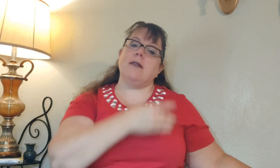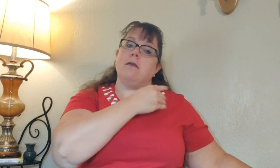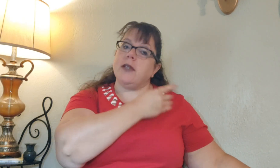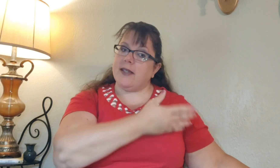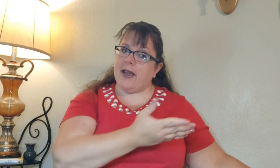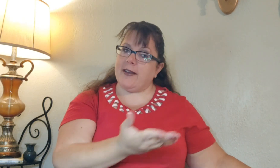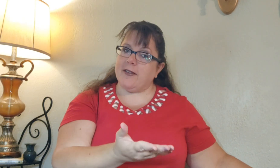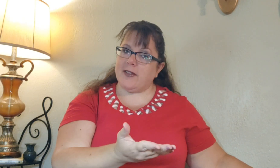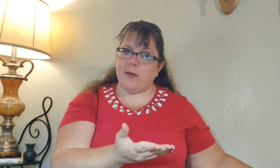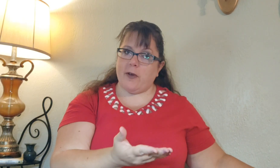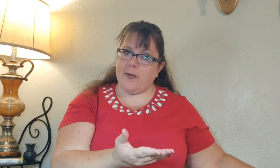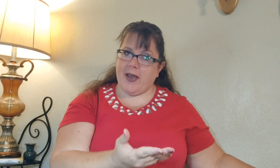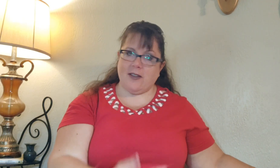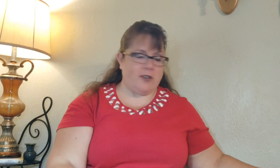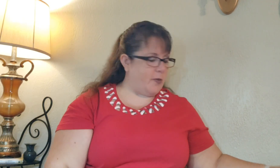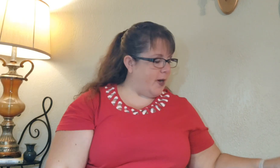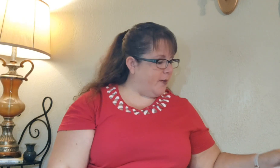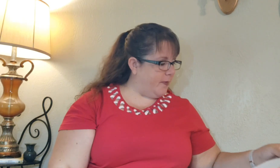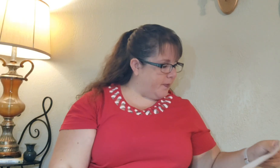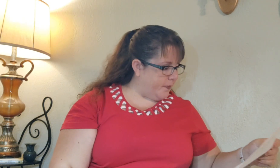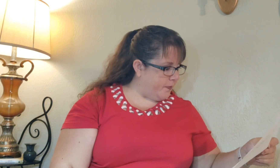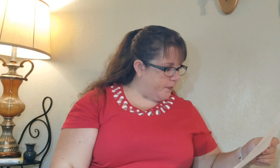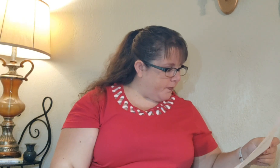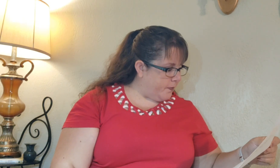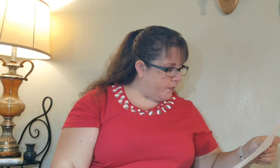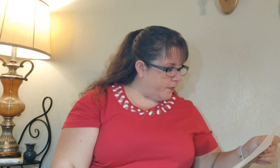Because detectives, they wear a badge as well.